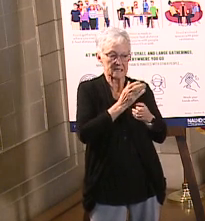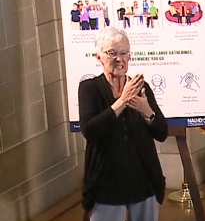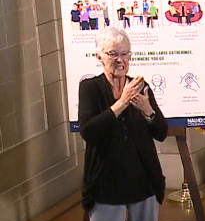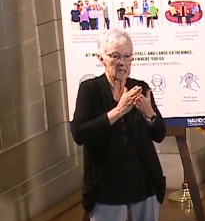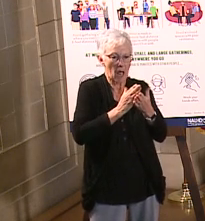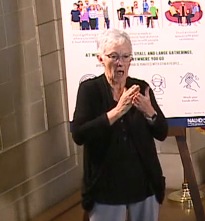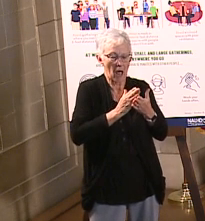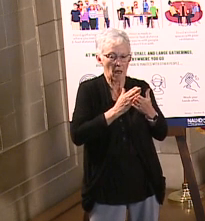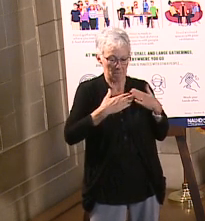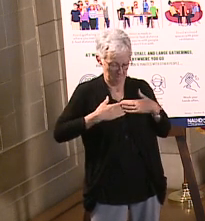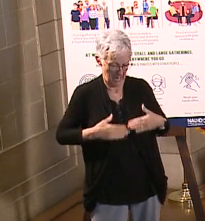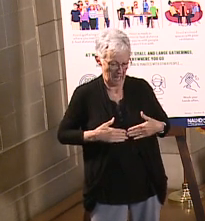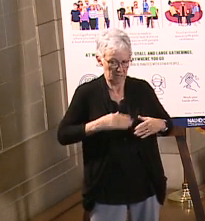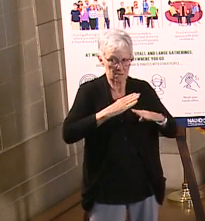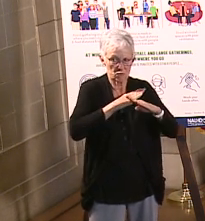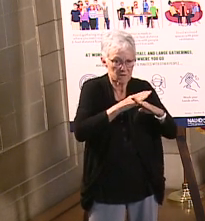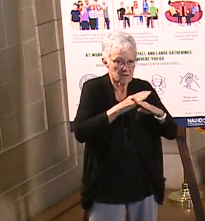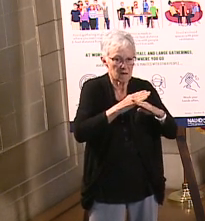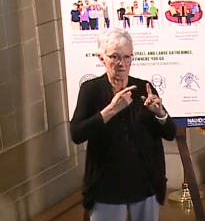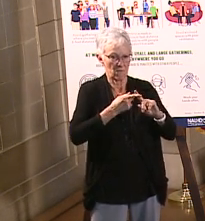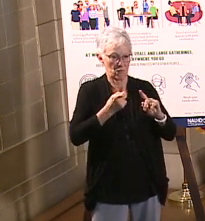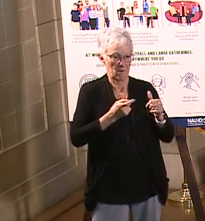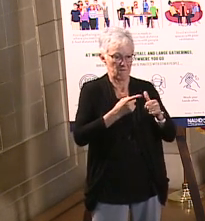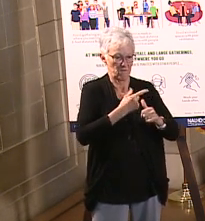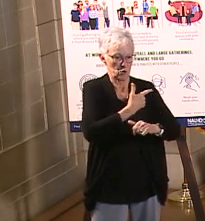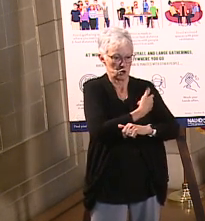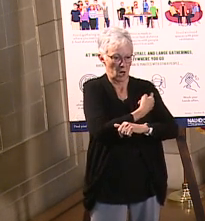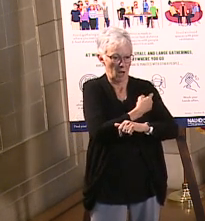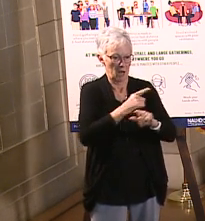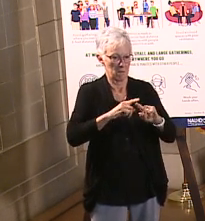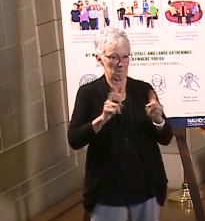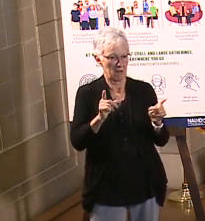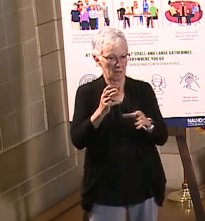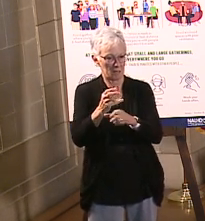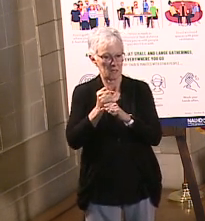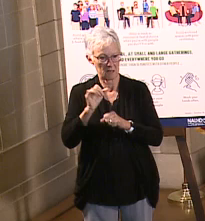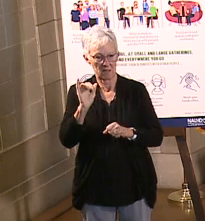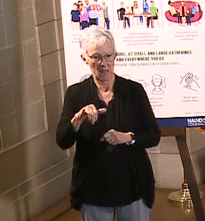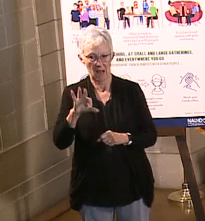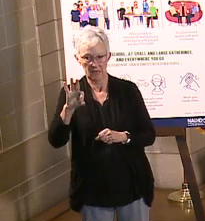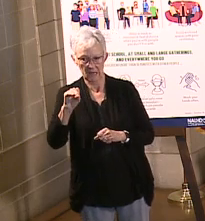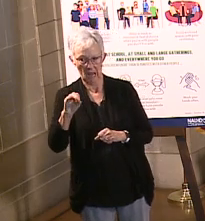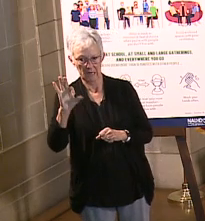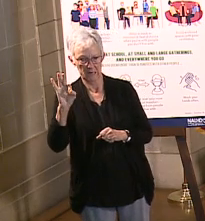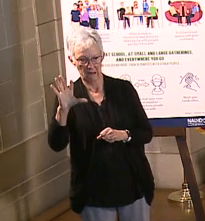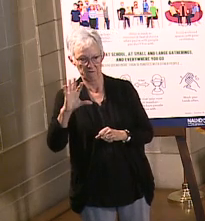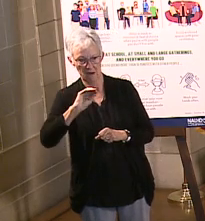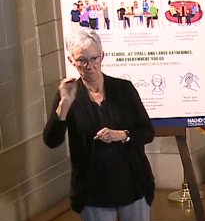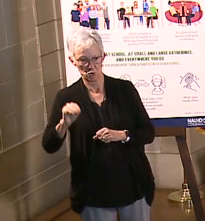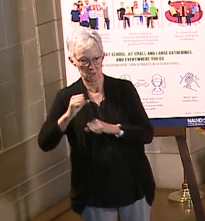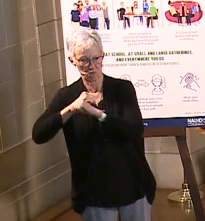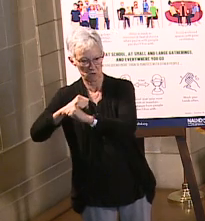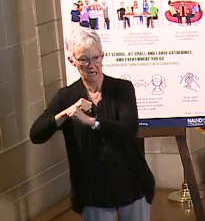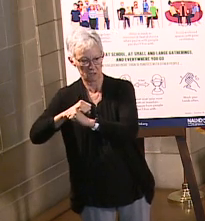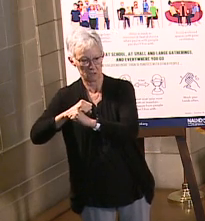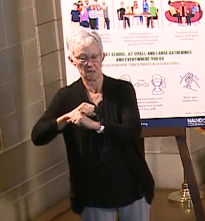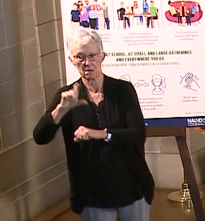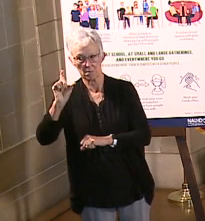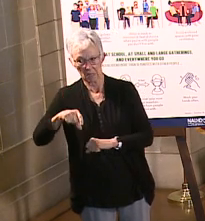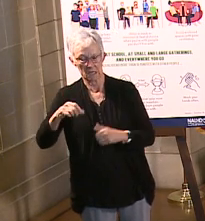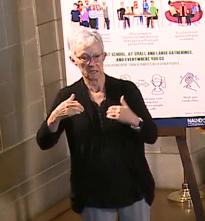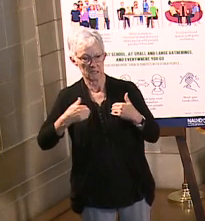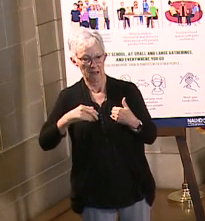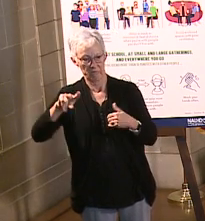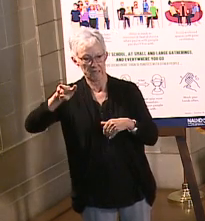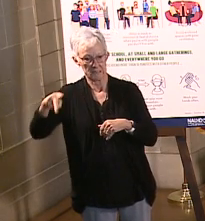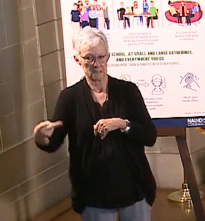but to get the full protection, that full 94, 95% protection, you will have to get the second round of